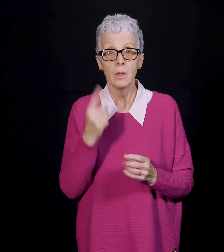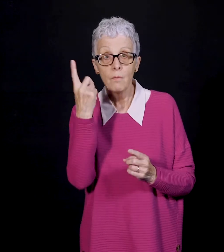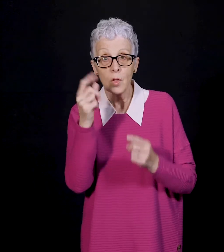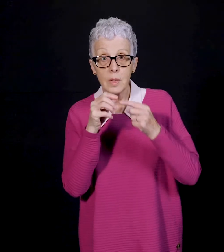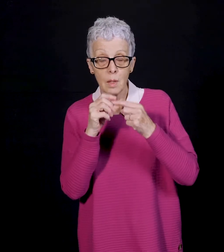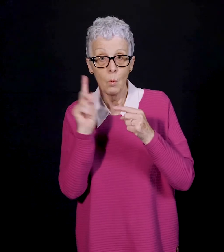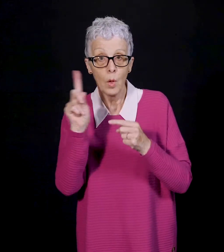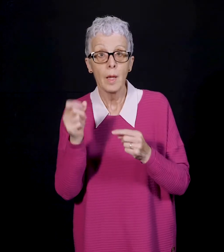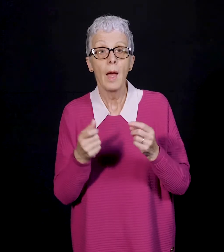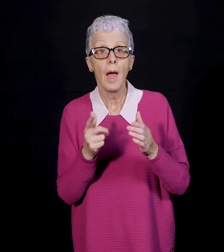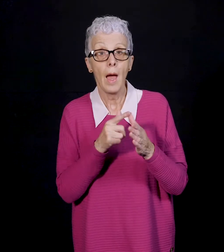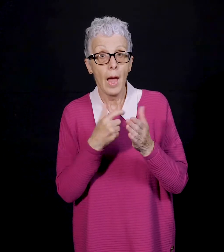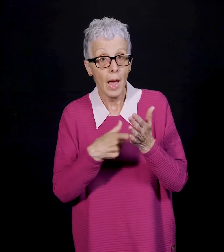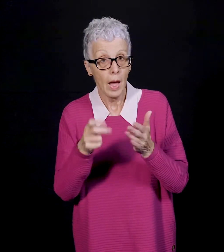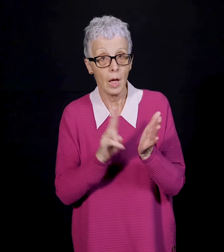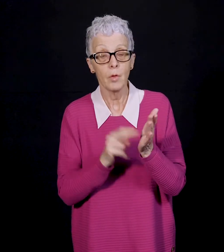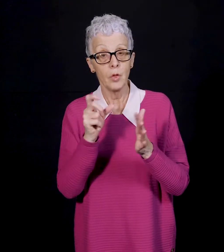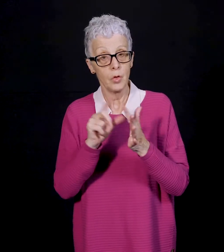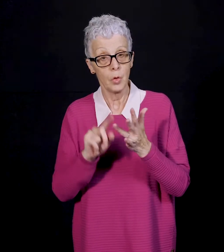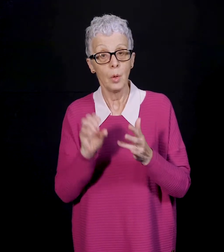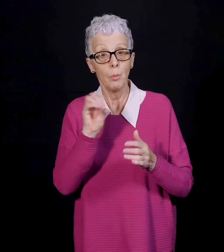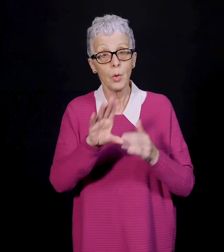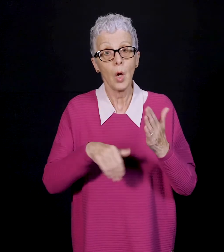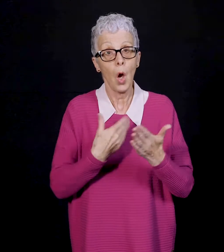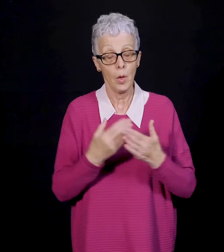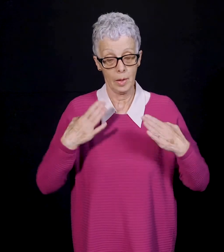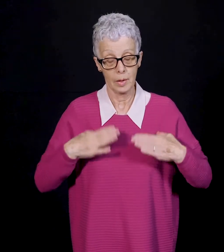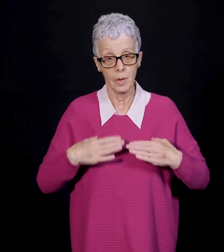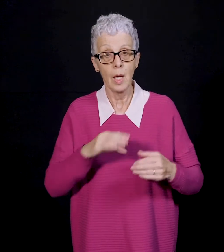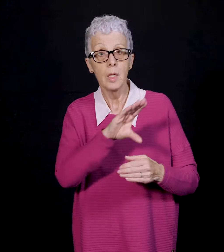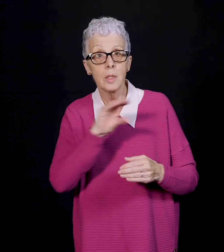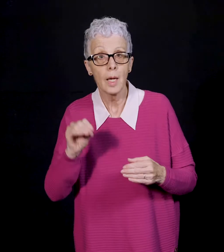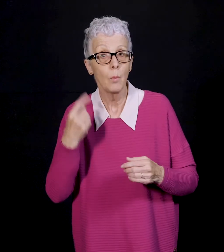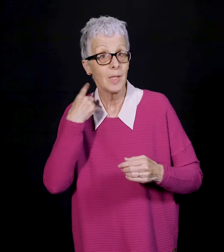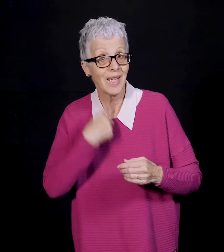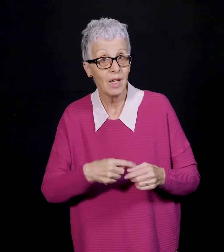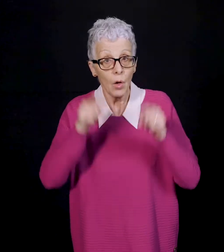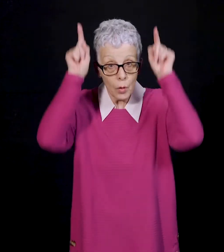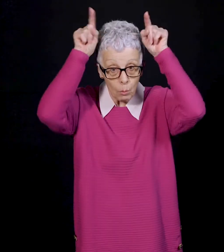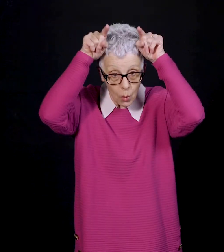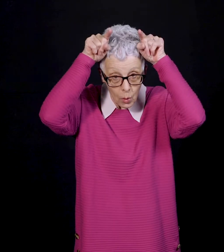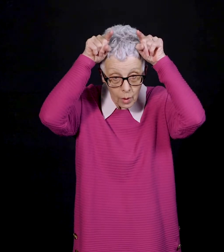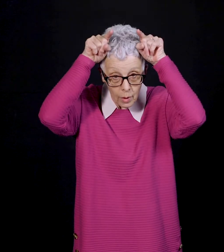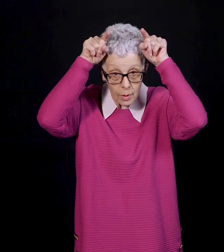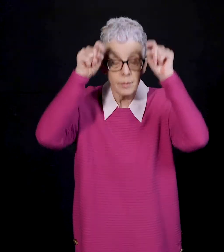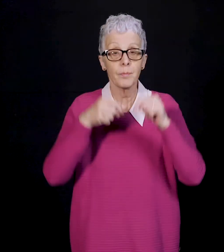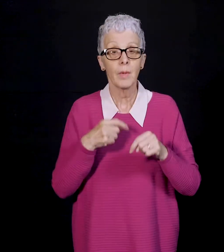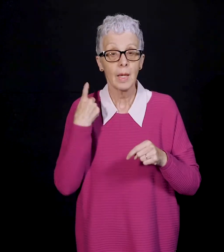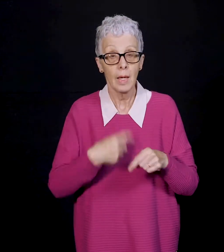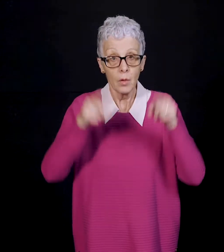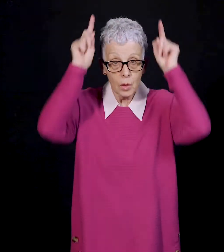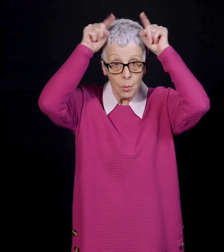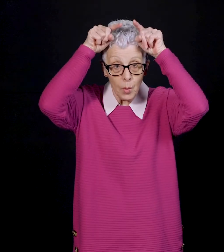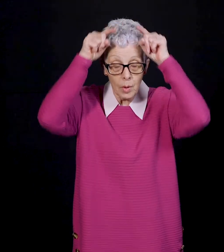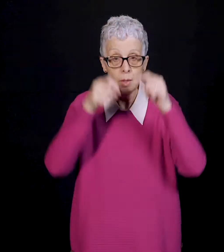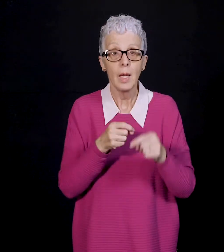Aaron had to do after putting on the linen garments was that he had to take the life of that bull. and he would slaughter that bull. He would take